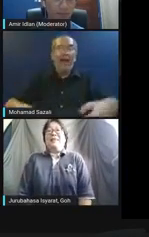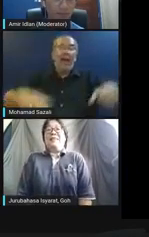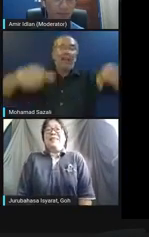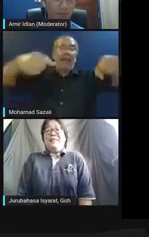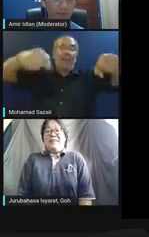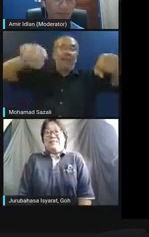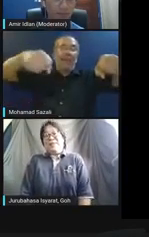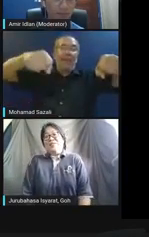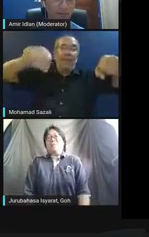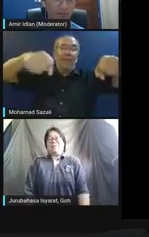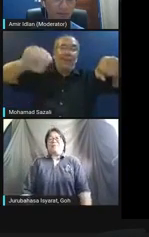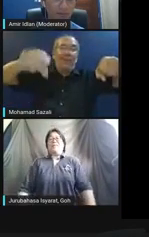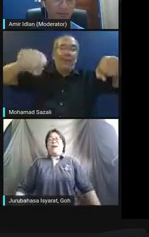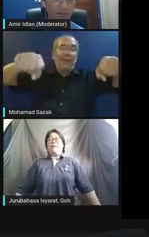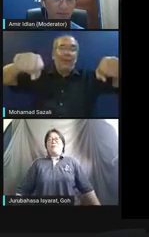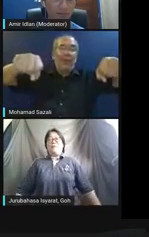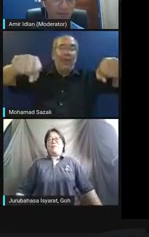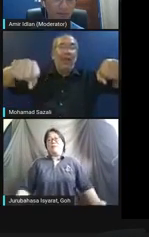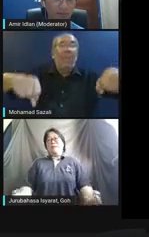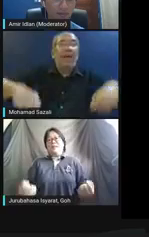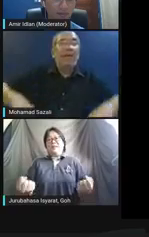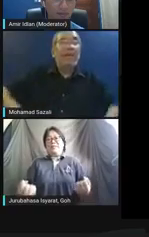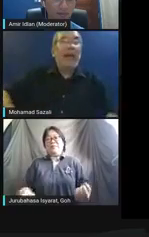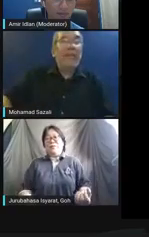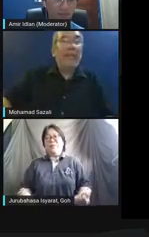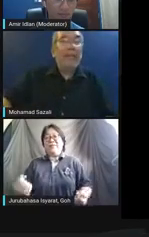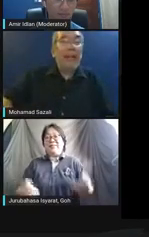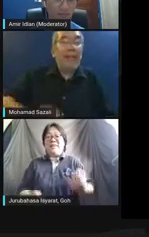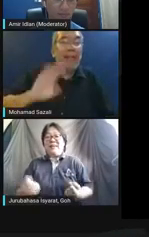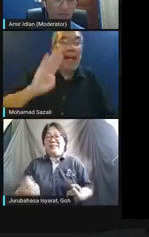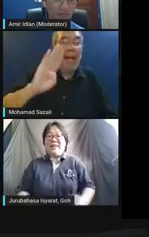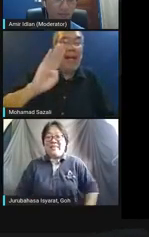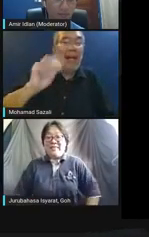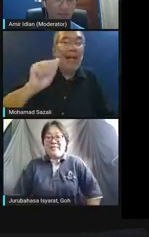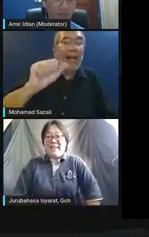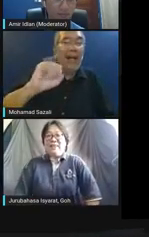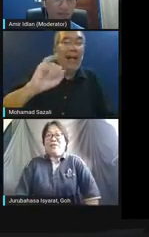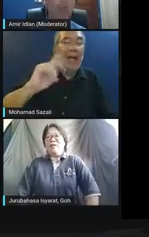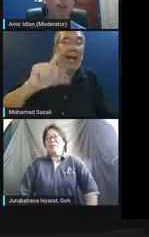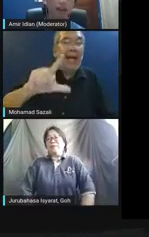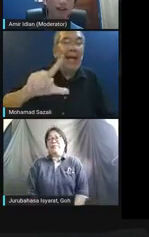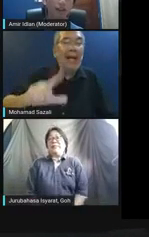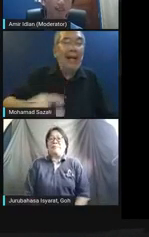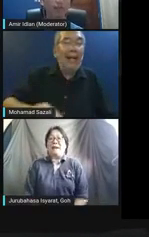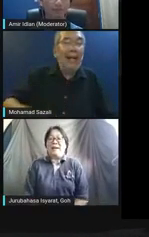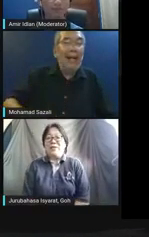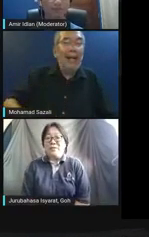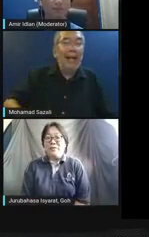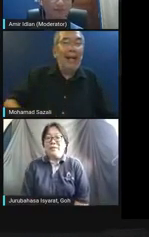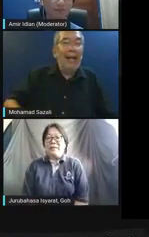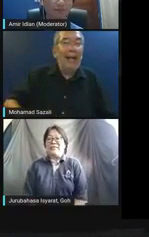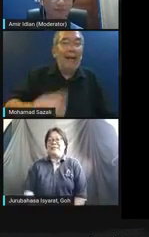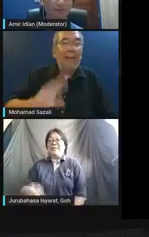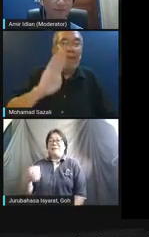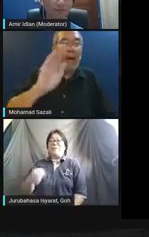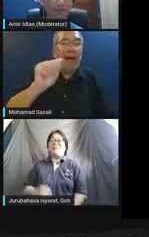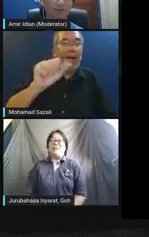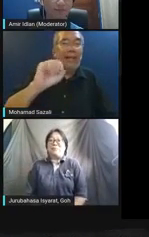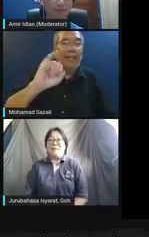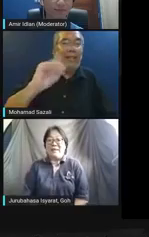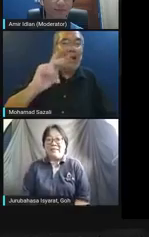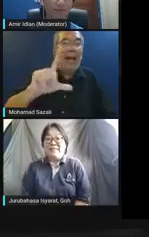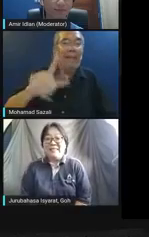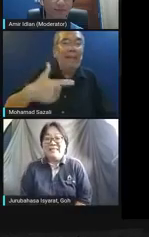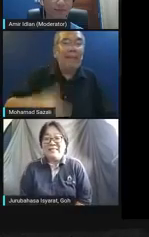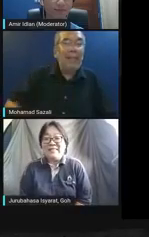Yeah. Okay, so basically you have to do the steering sign, or even if you take a bike, you do a